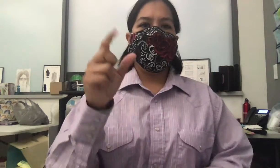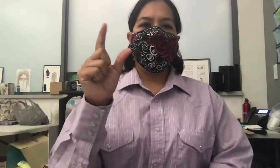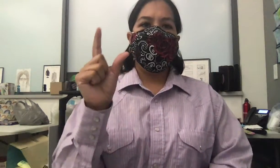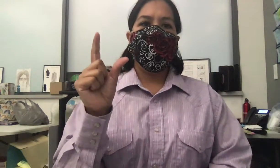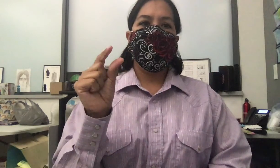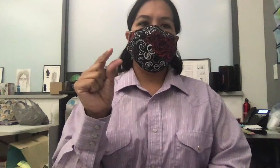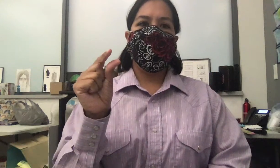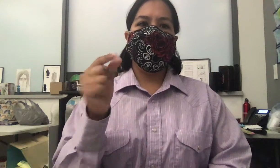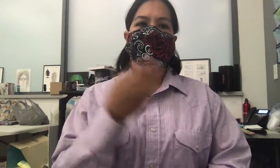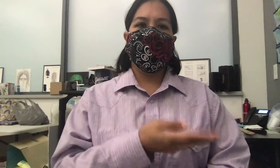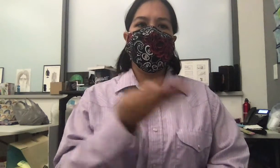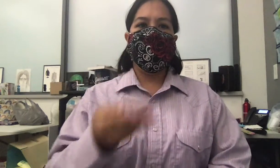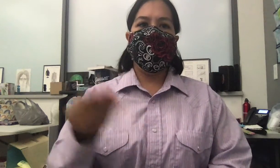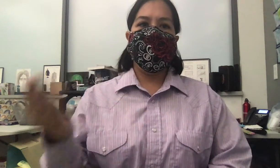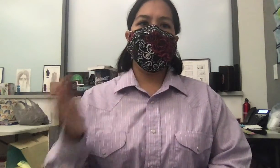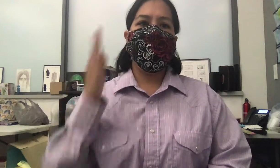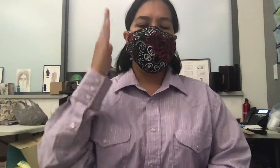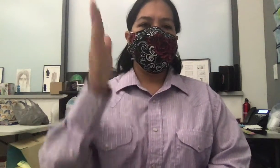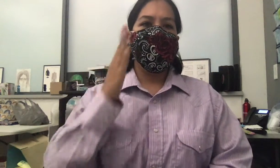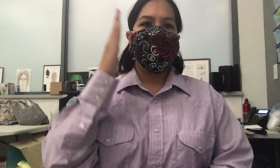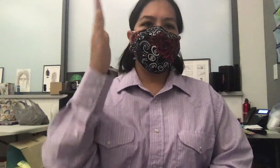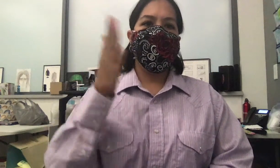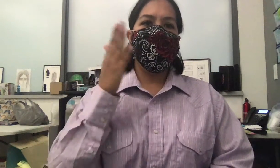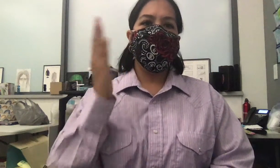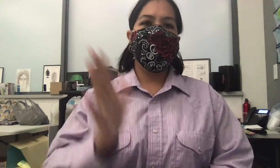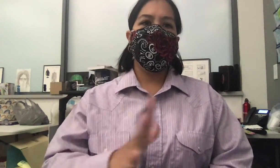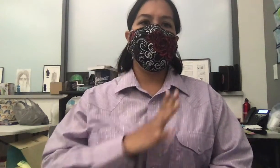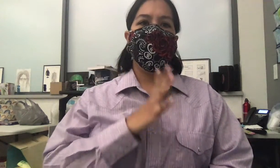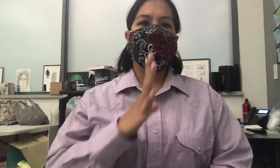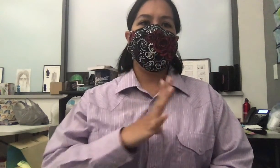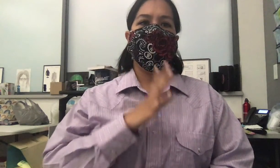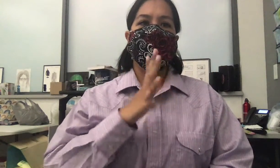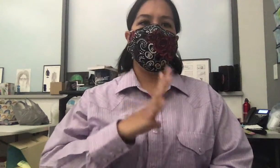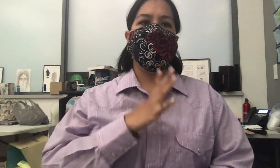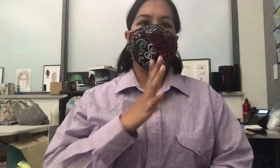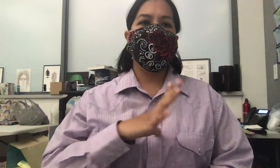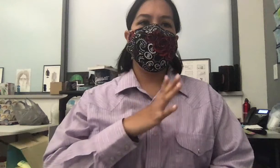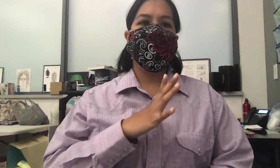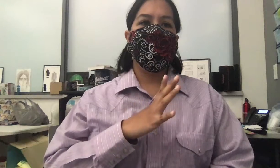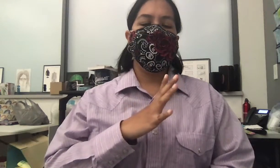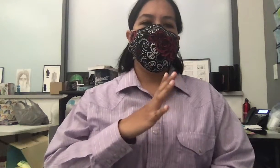Every little thing gonna be alright.